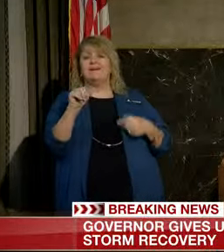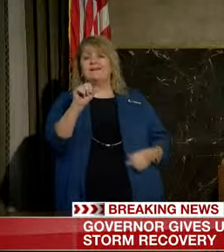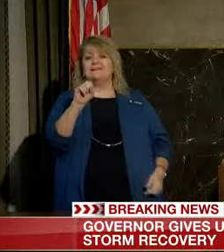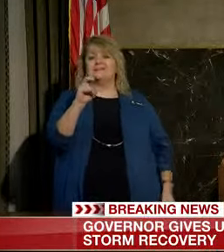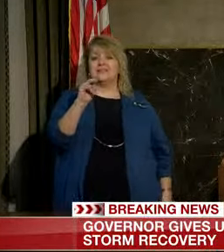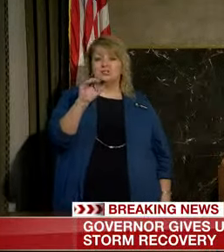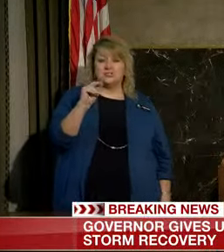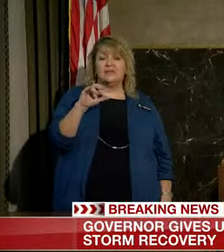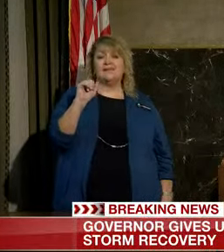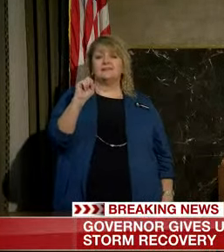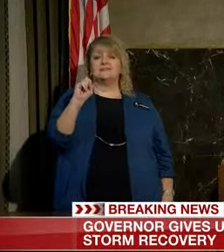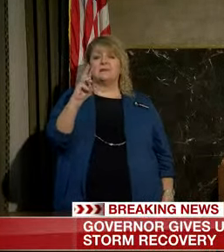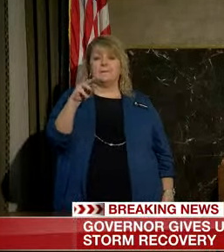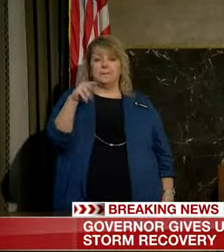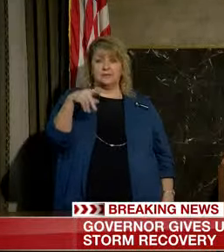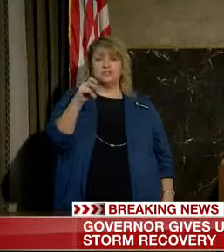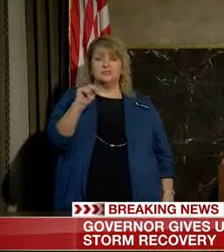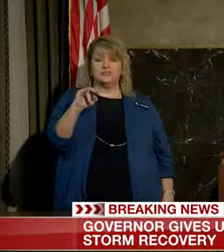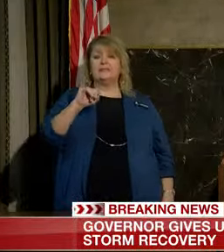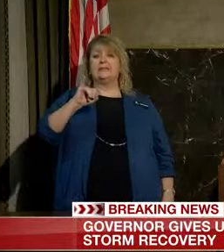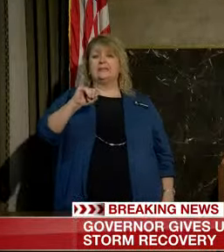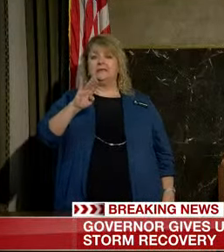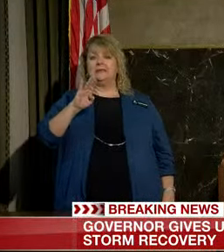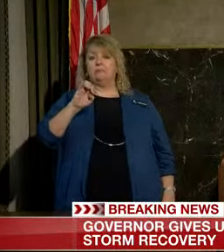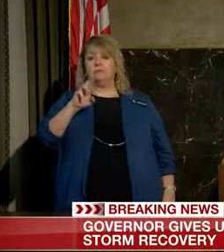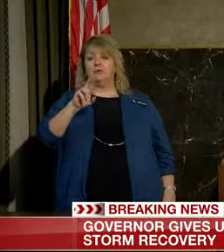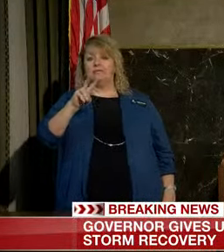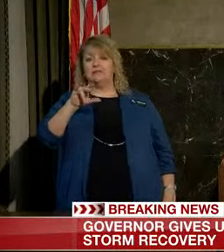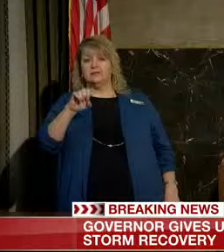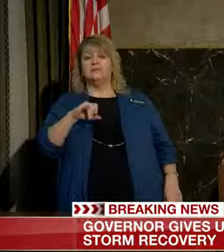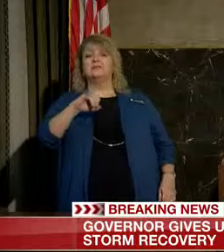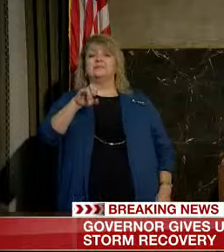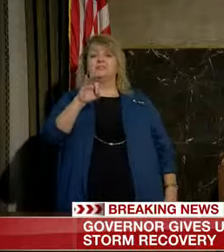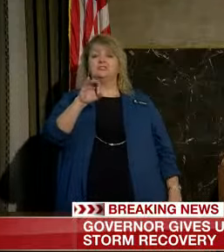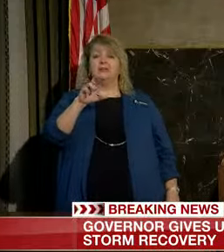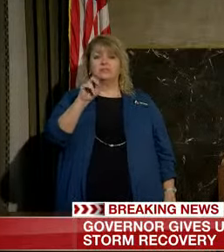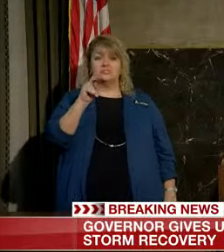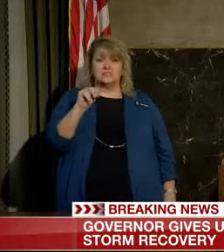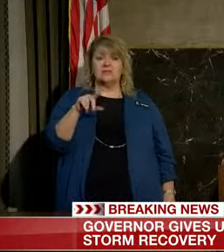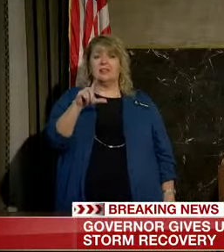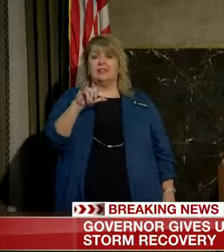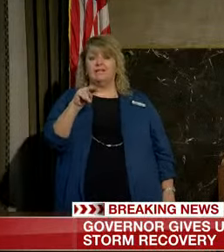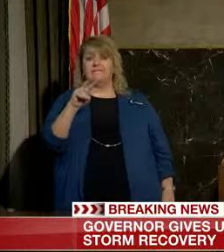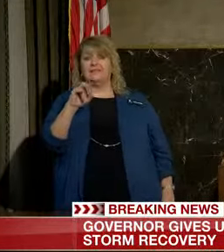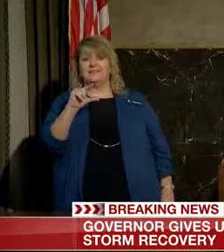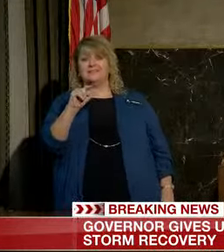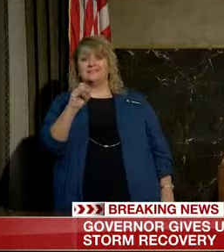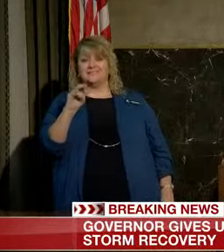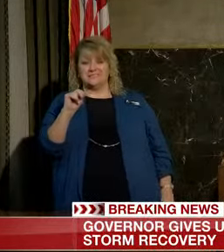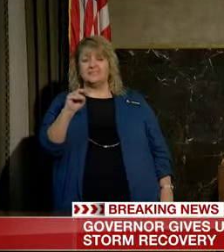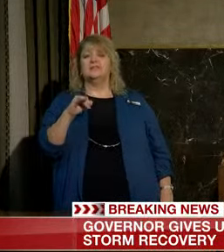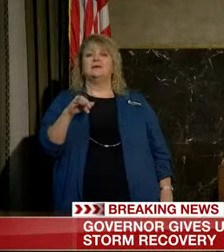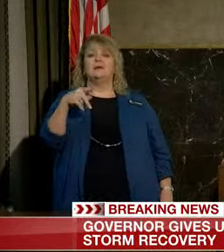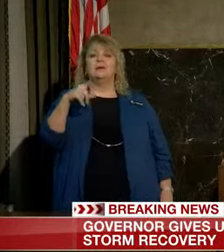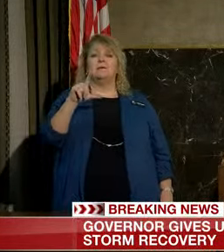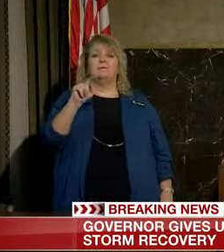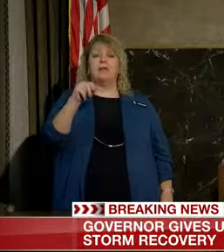Assumption, Iberville, Jefferson, Livingston, Plaquemines, St.